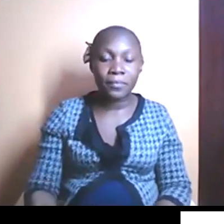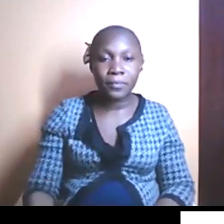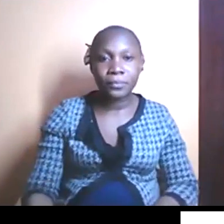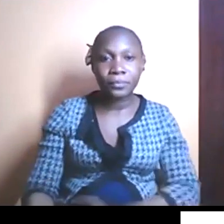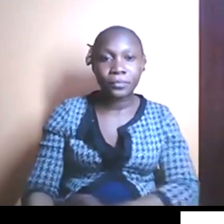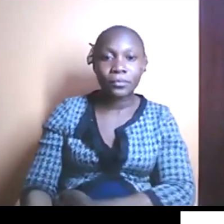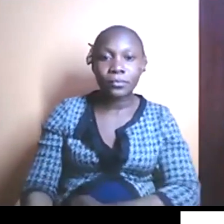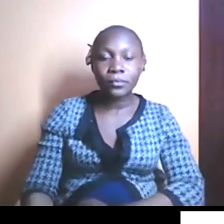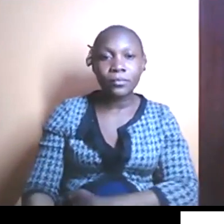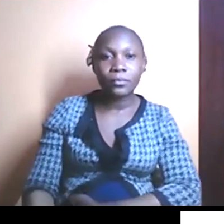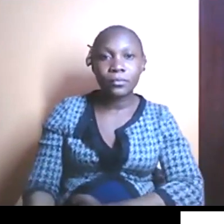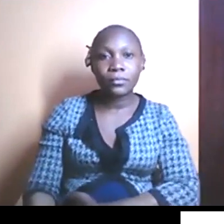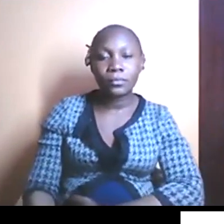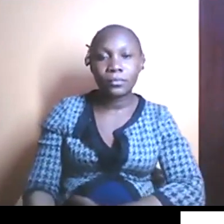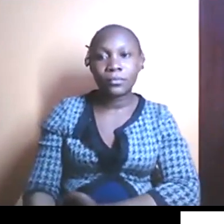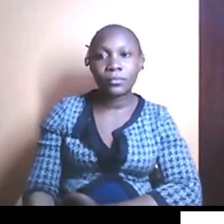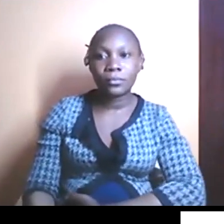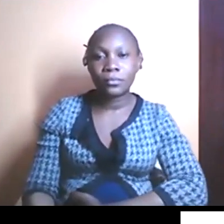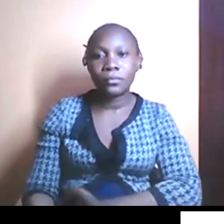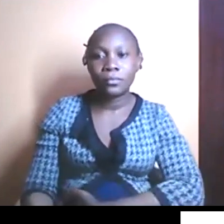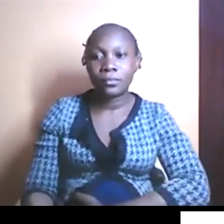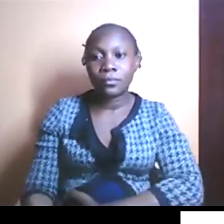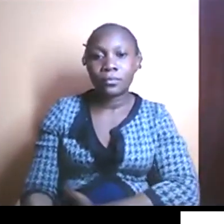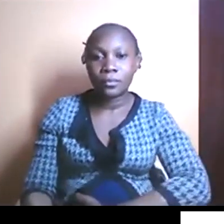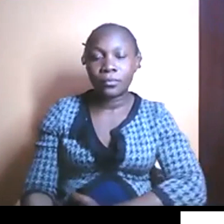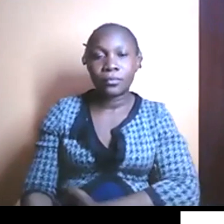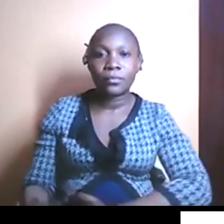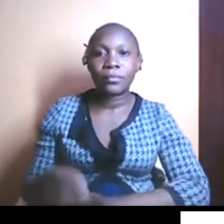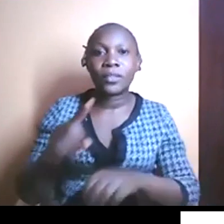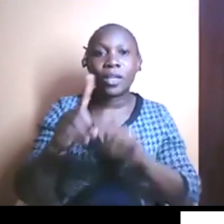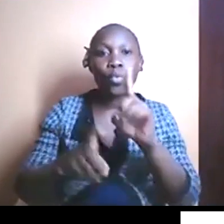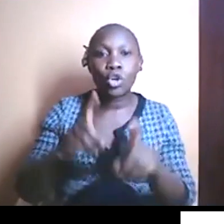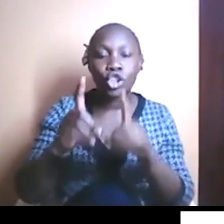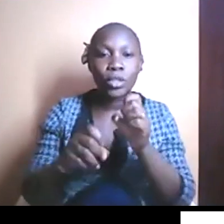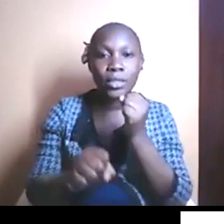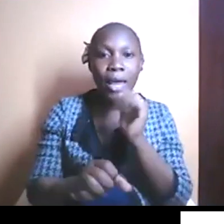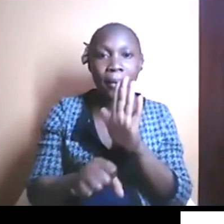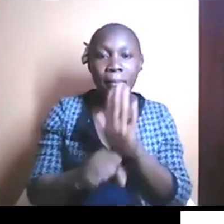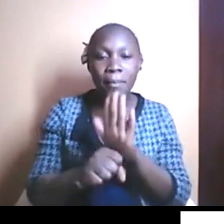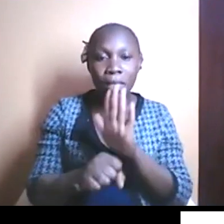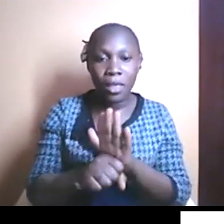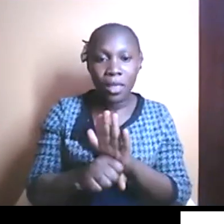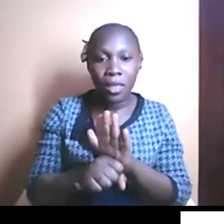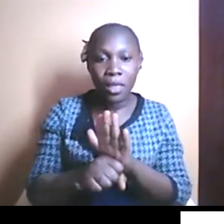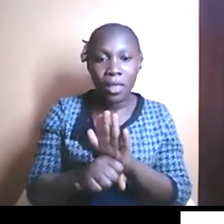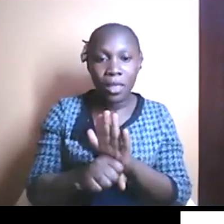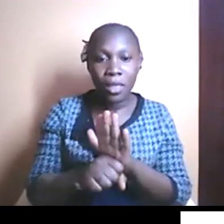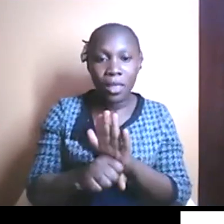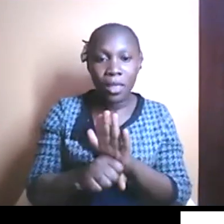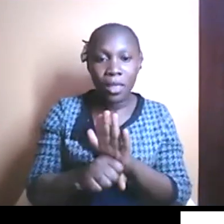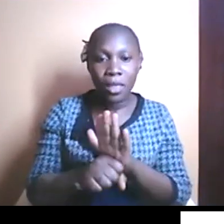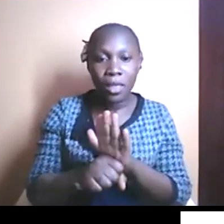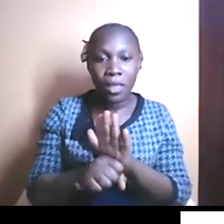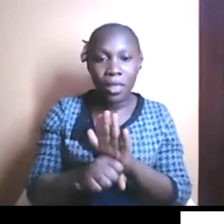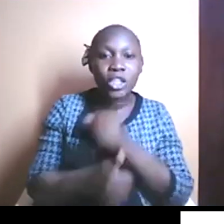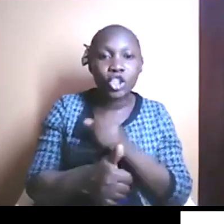helps. Okay, we have quite a lot of questions on gaslighting and toxic bosses, but there's one that